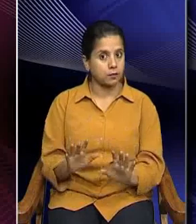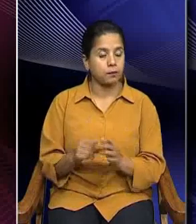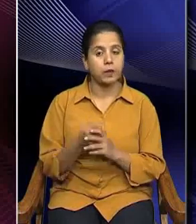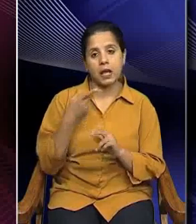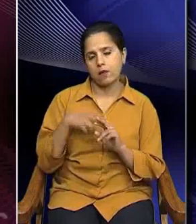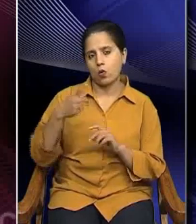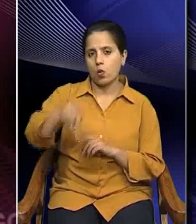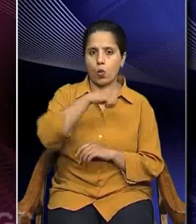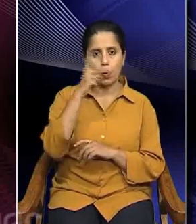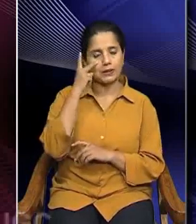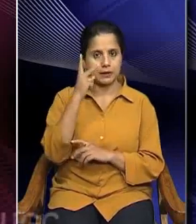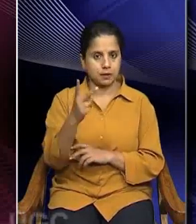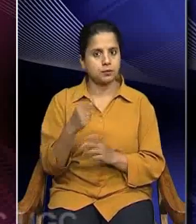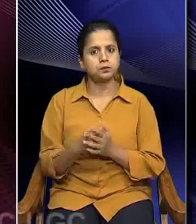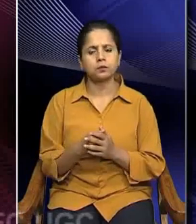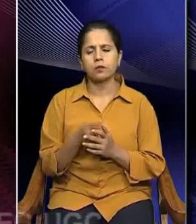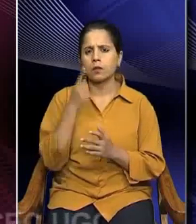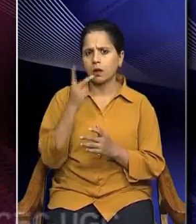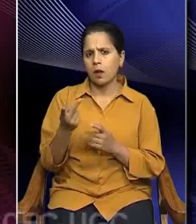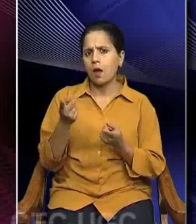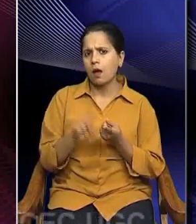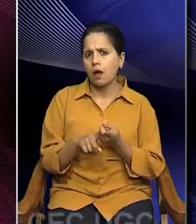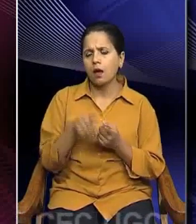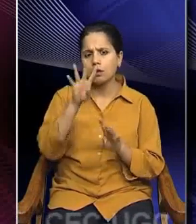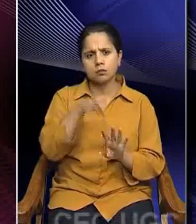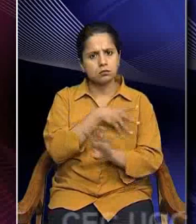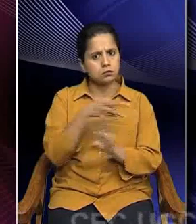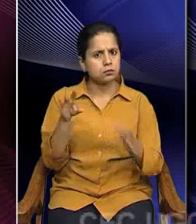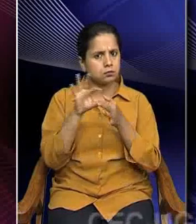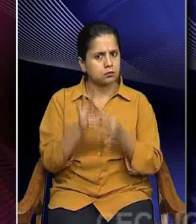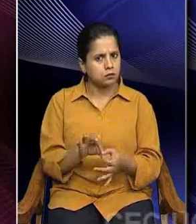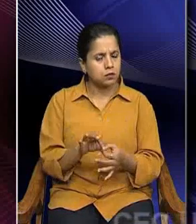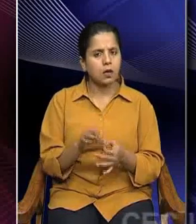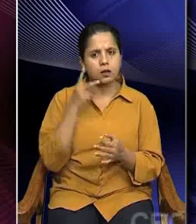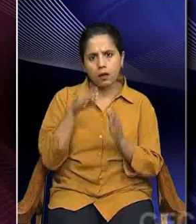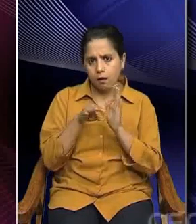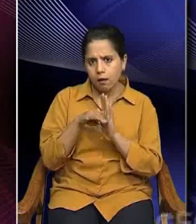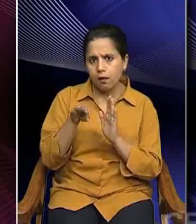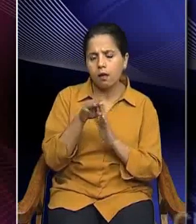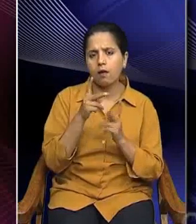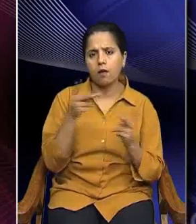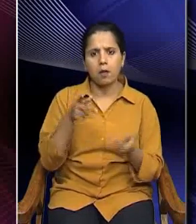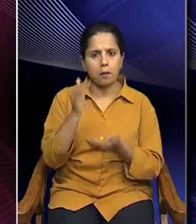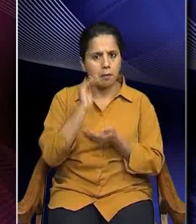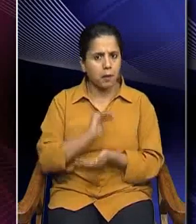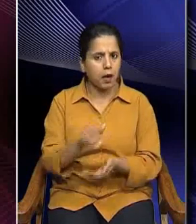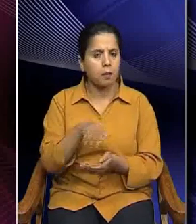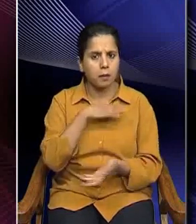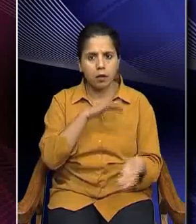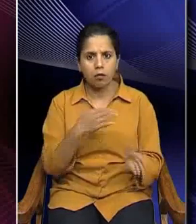look at some of the most compelling statistics related to the levels of infant and child